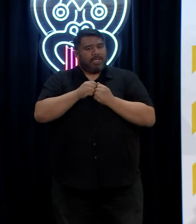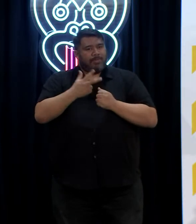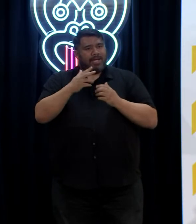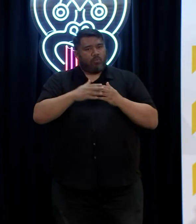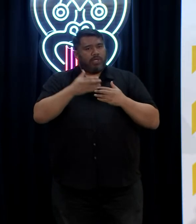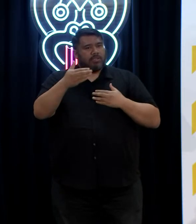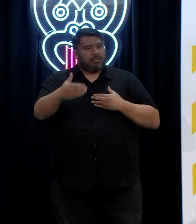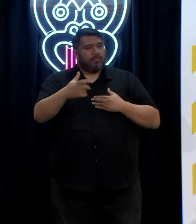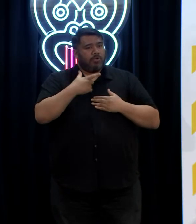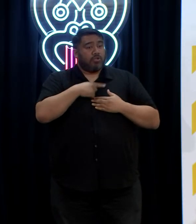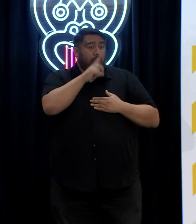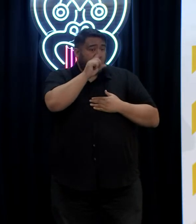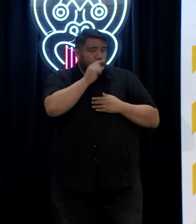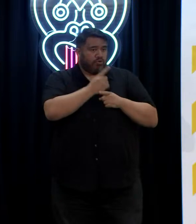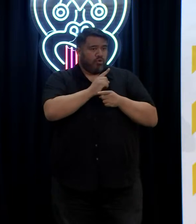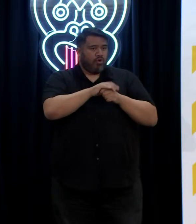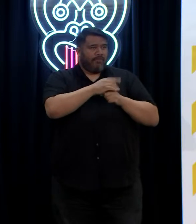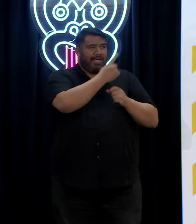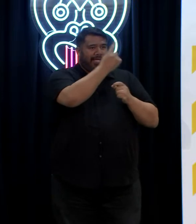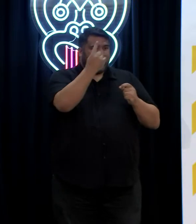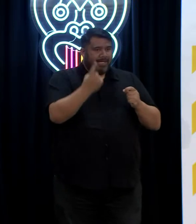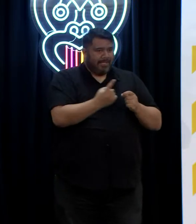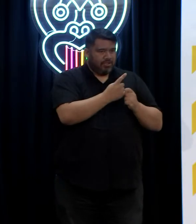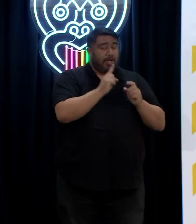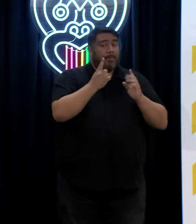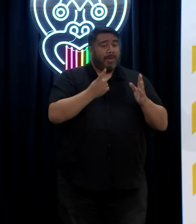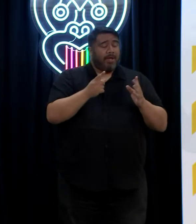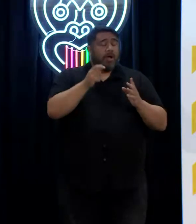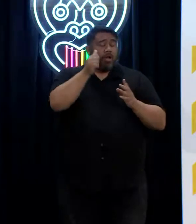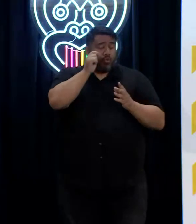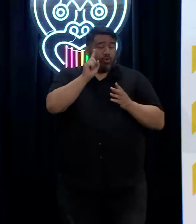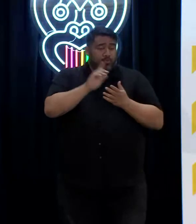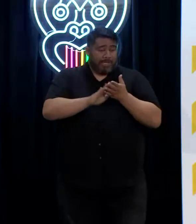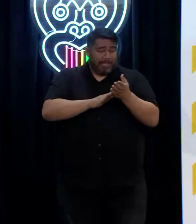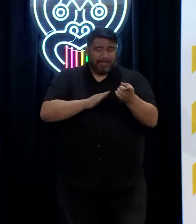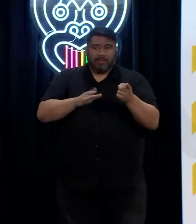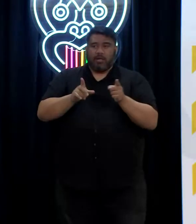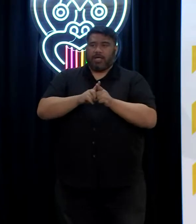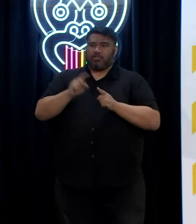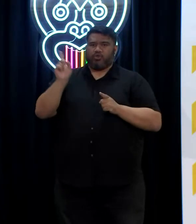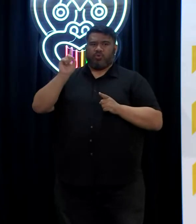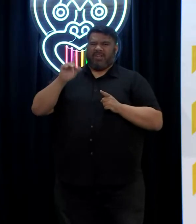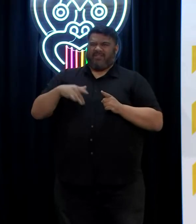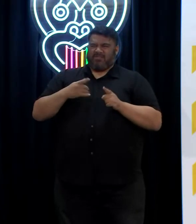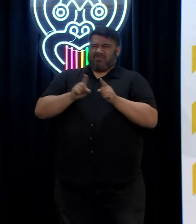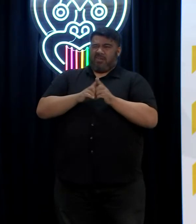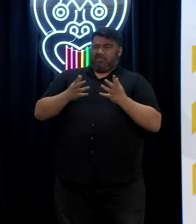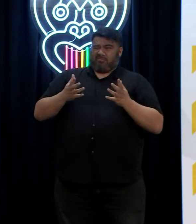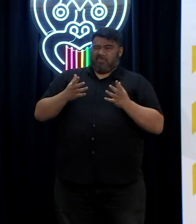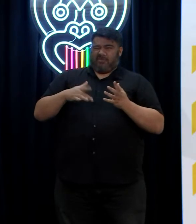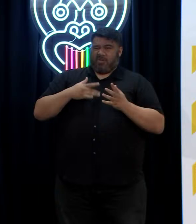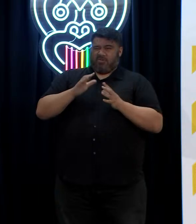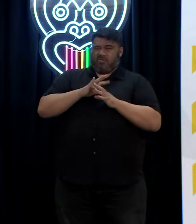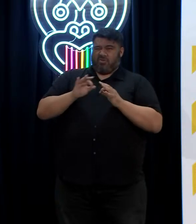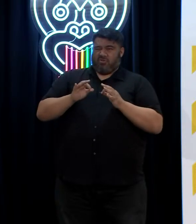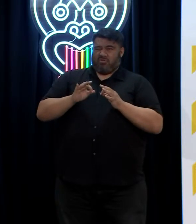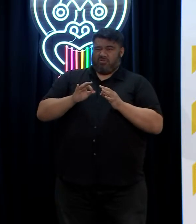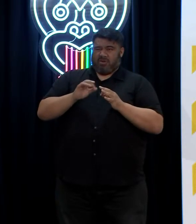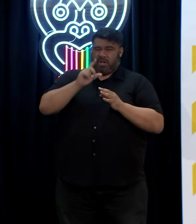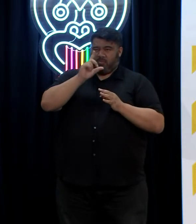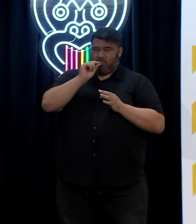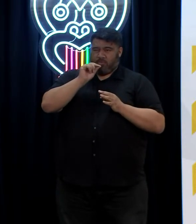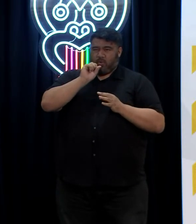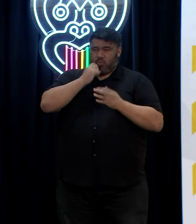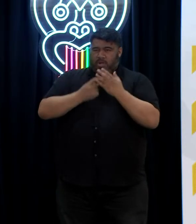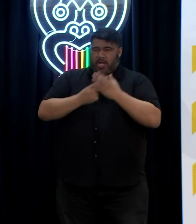take the point that has been made here that sitting here from the perspective of today, it doesn't feel like a very likely outcome that we would start